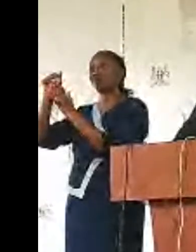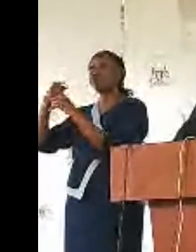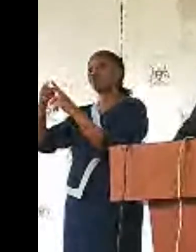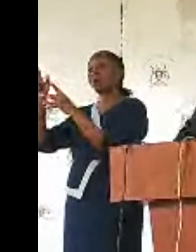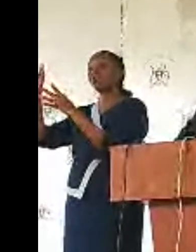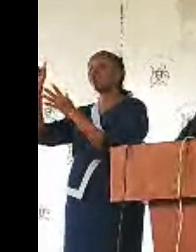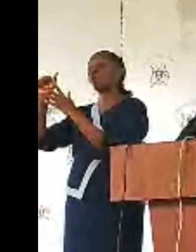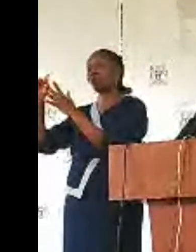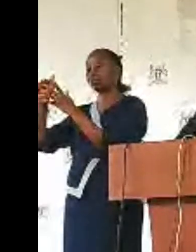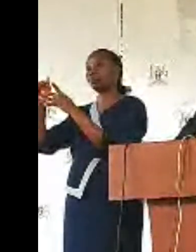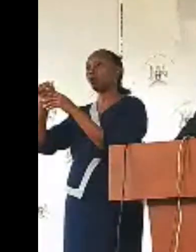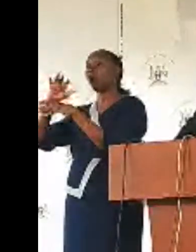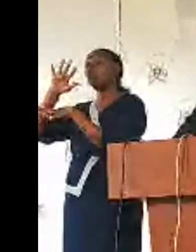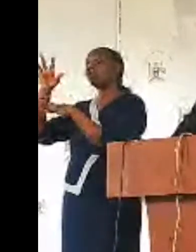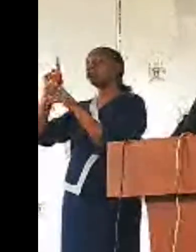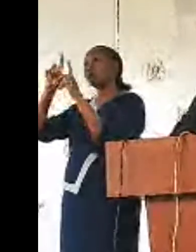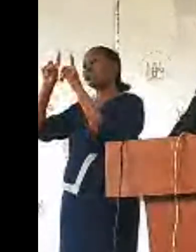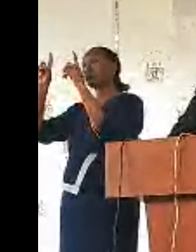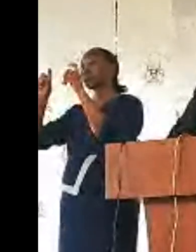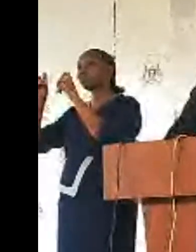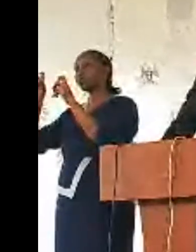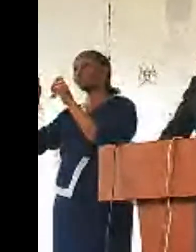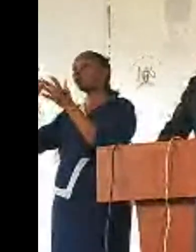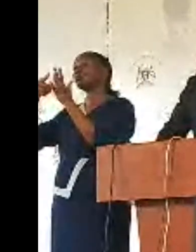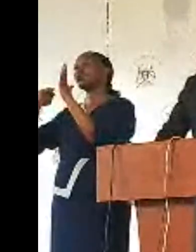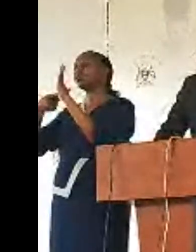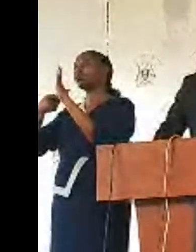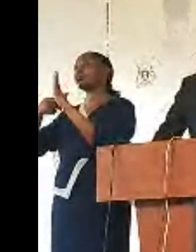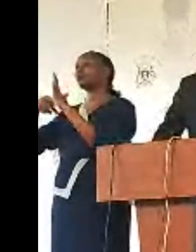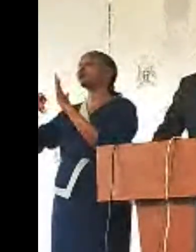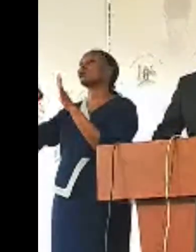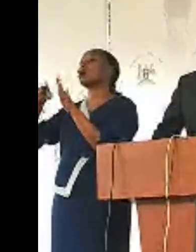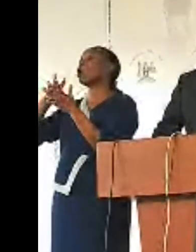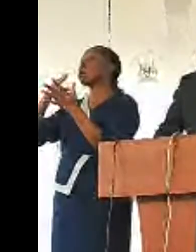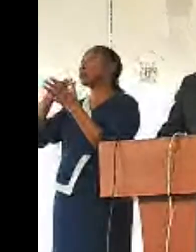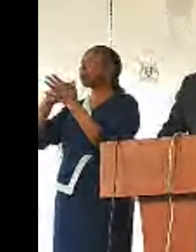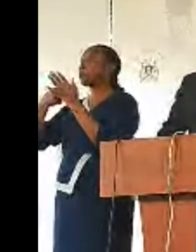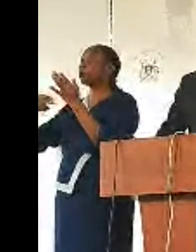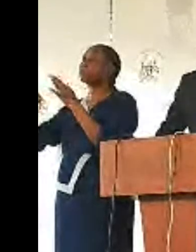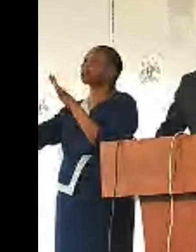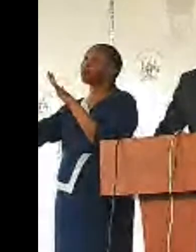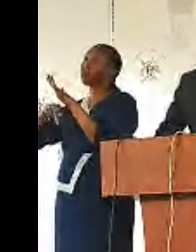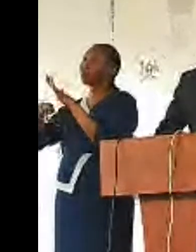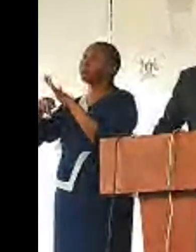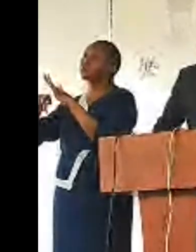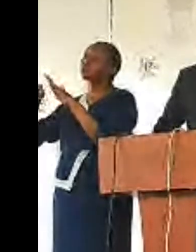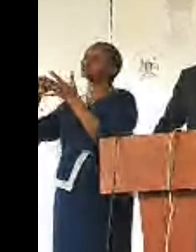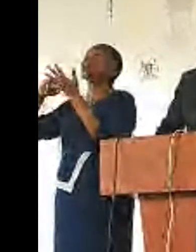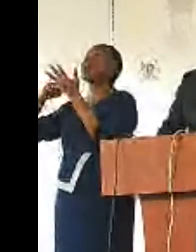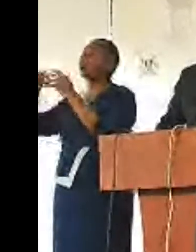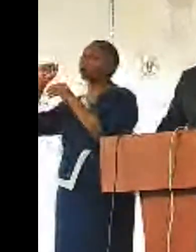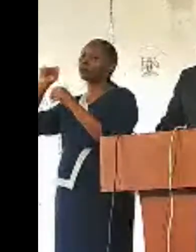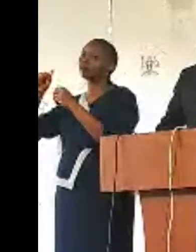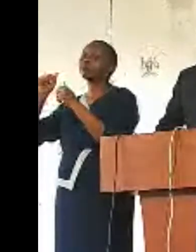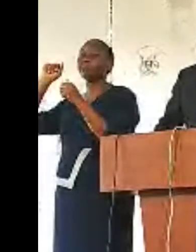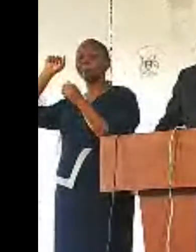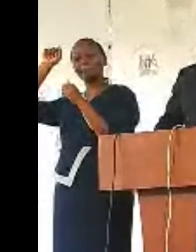all examination centers, whether PLE, UCE, or USCE, must